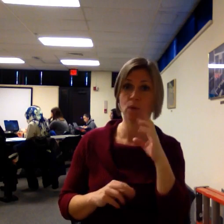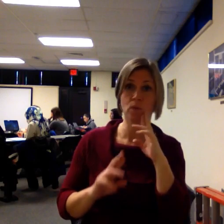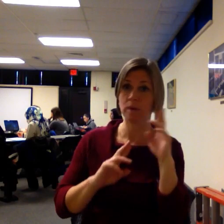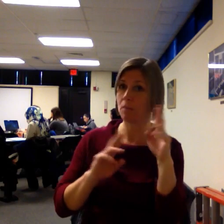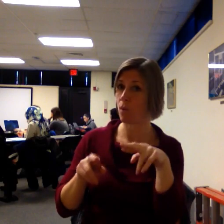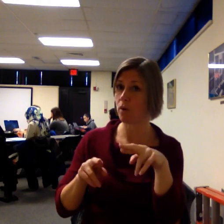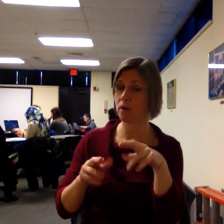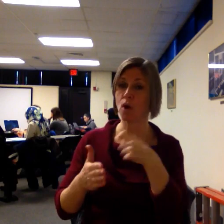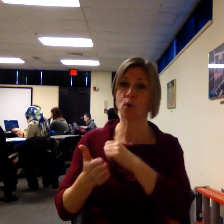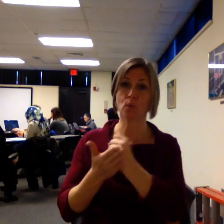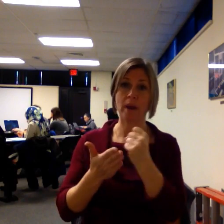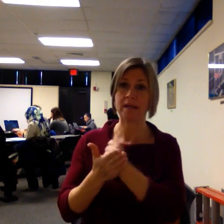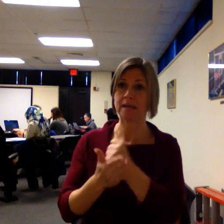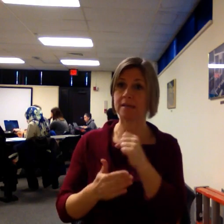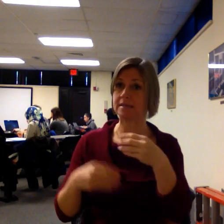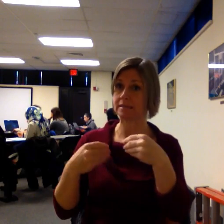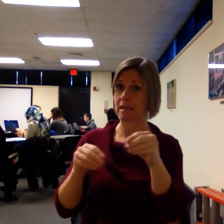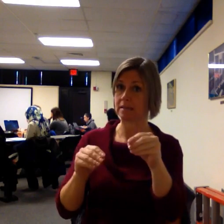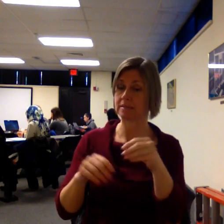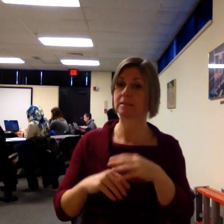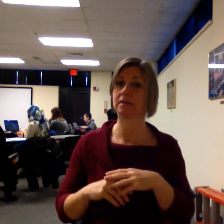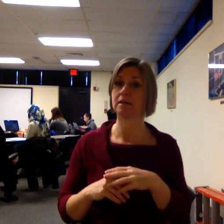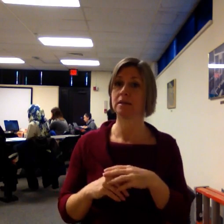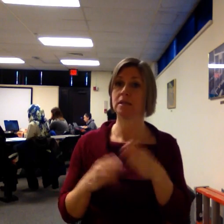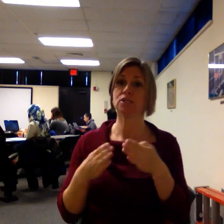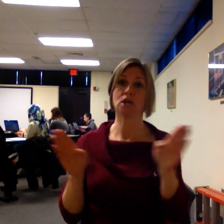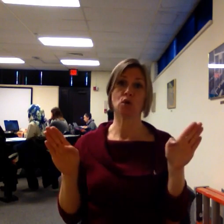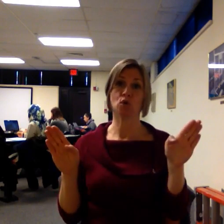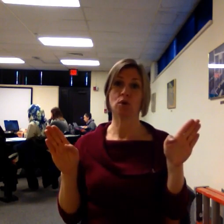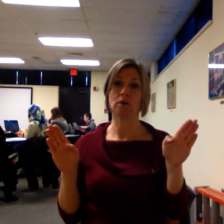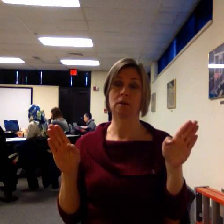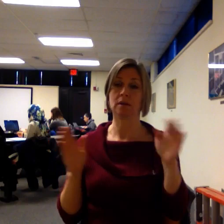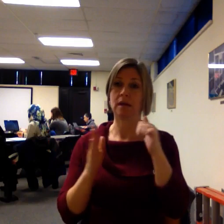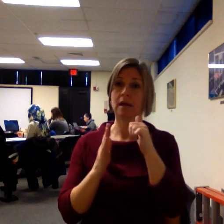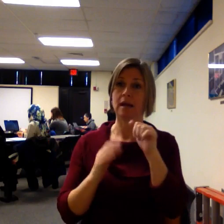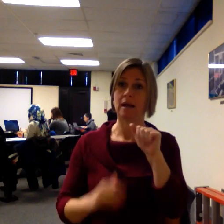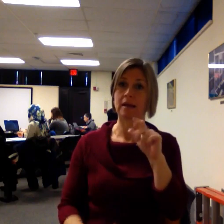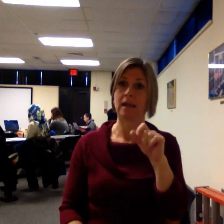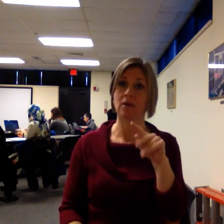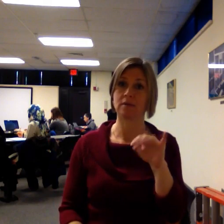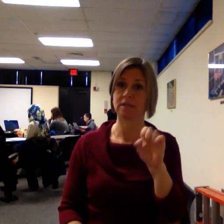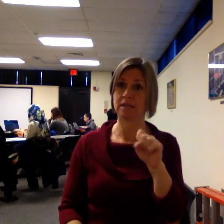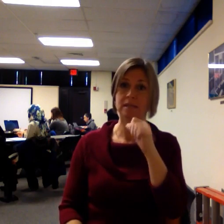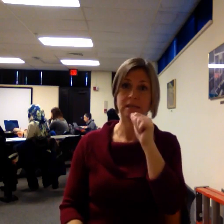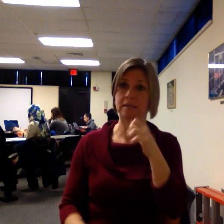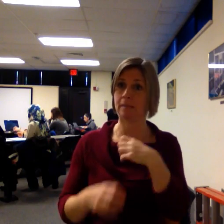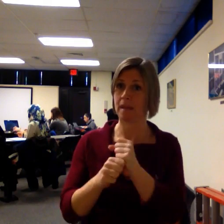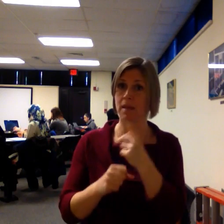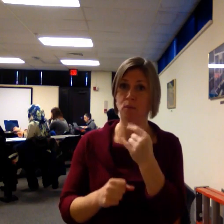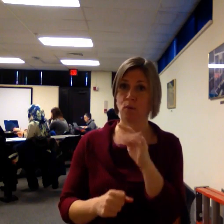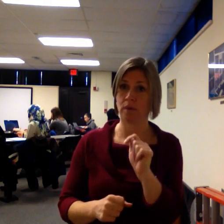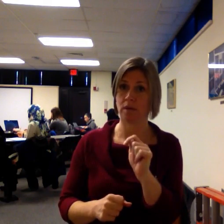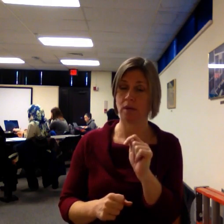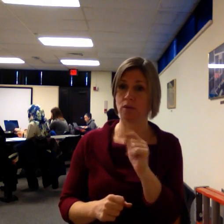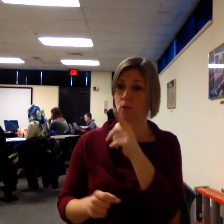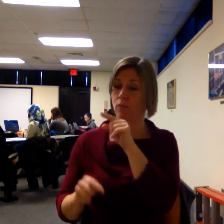sales? Generally accepted accounting principles don't make them do that. So for both companies, just use net